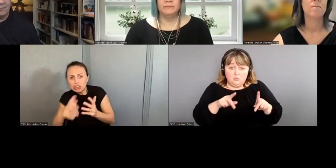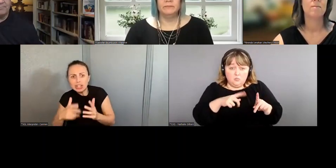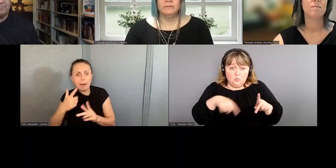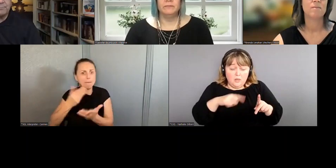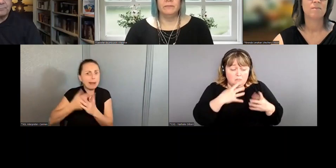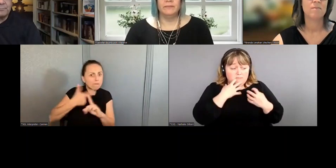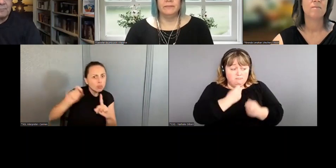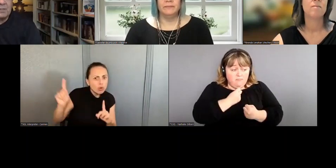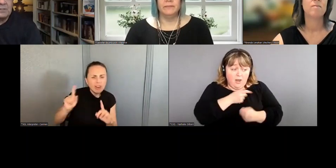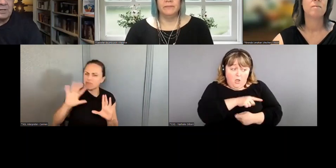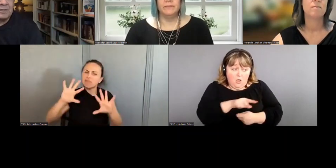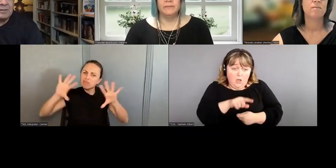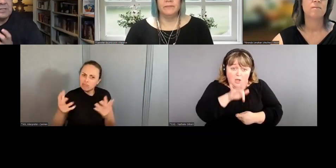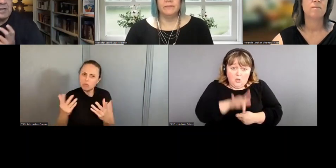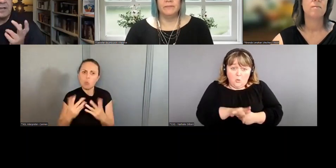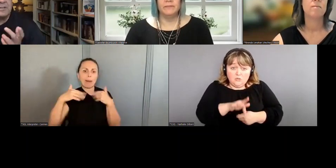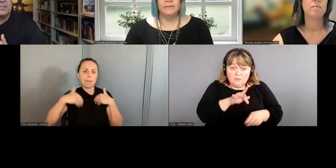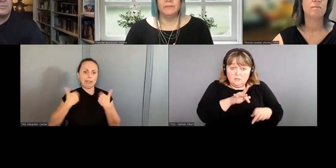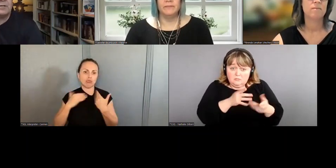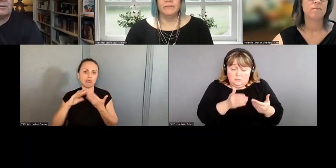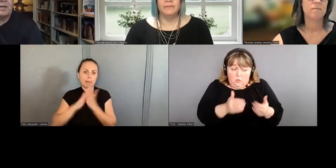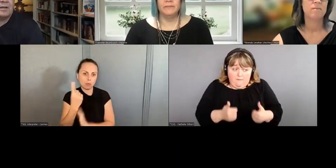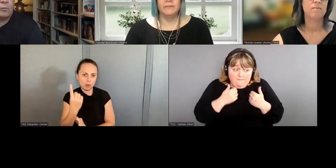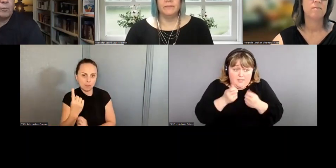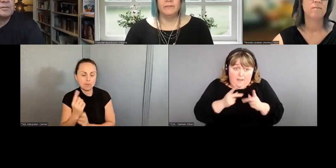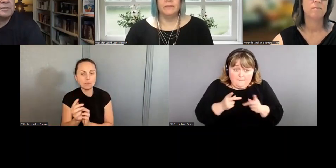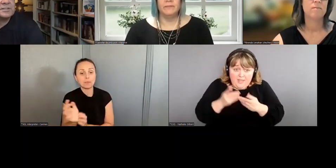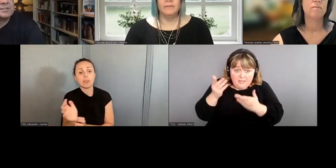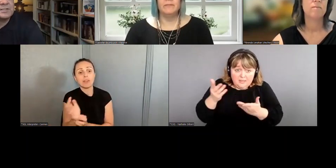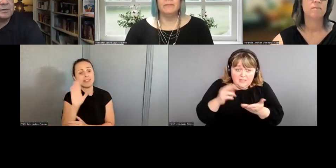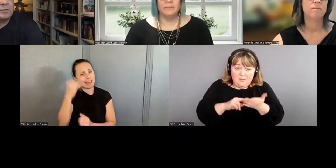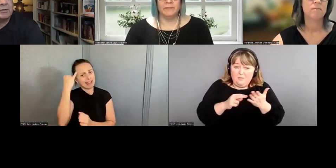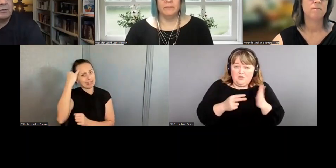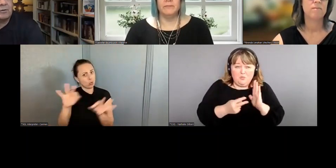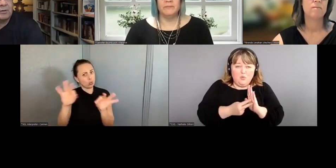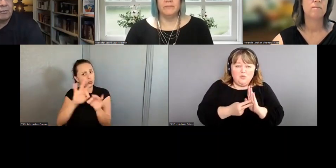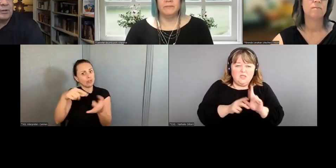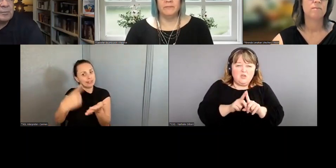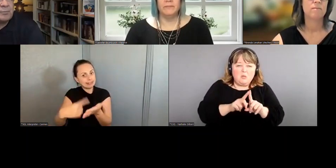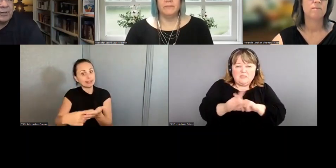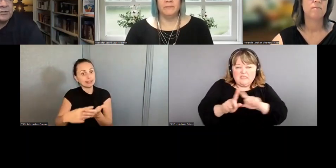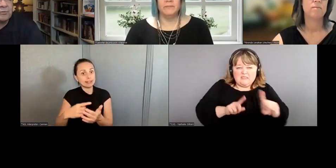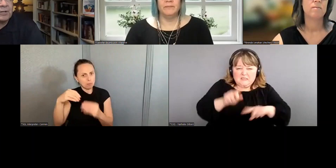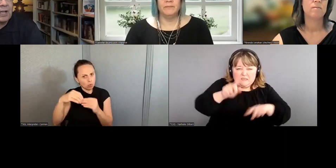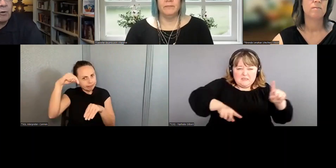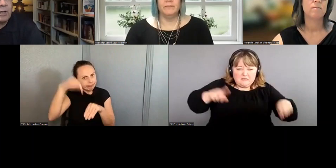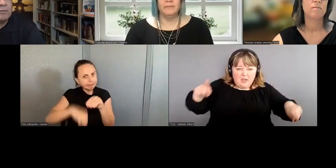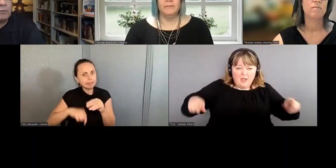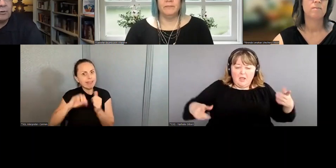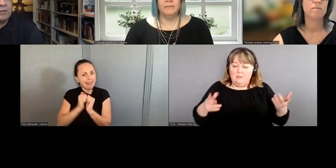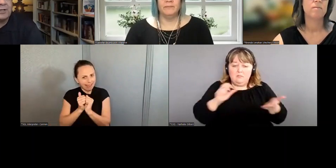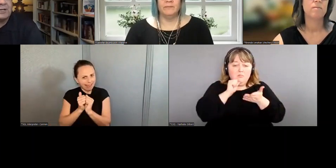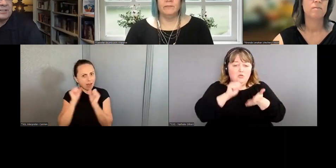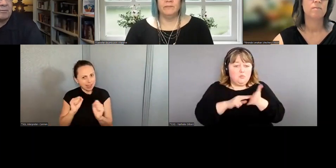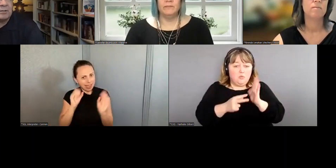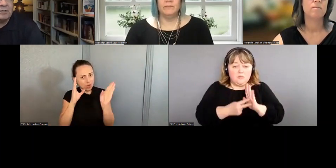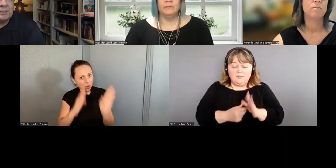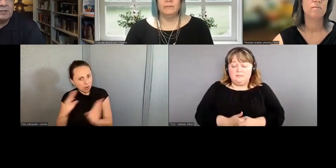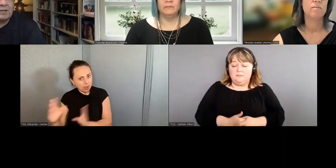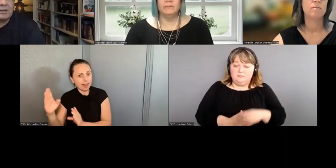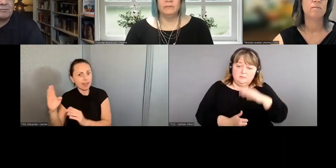from? So I think these are ideas we worth discussing and going deeper into. Okay, how can we organize